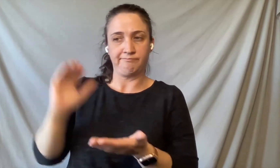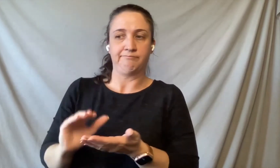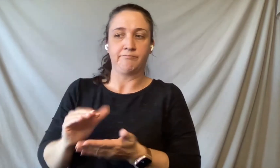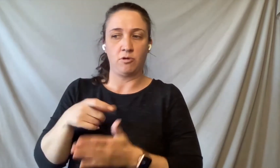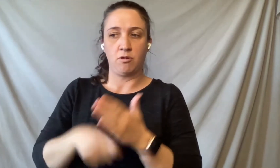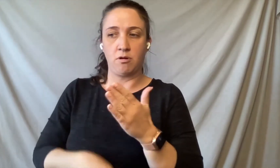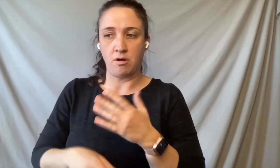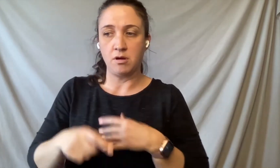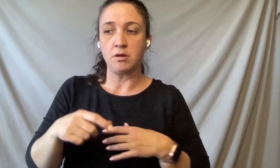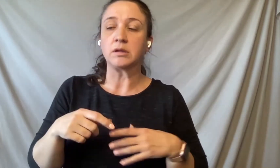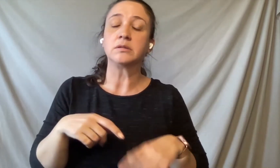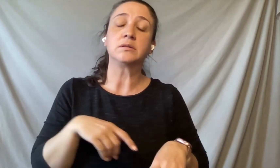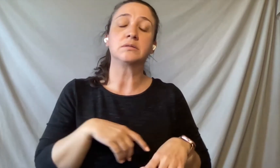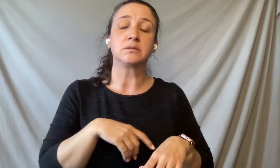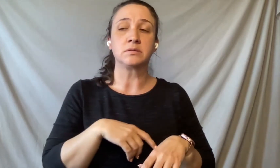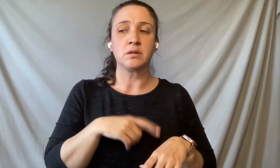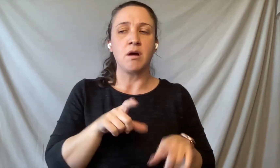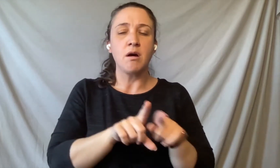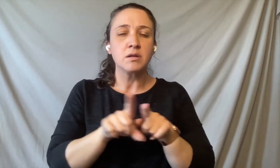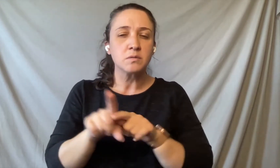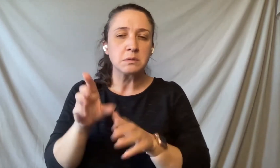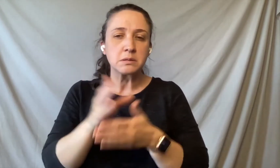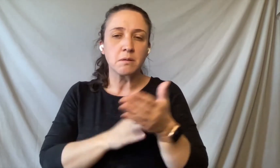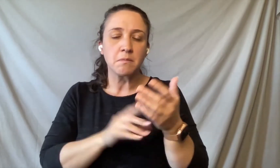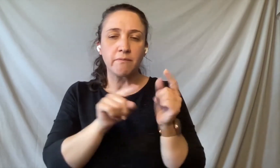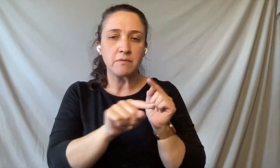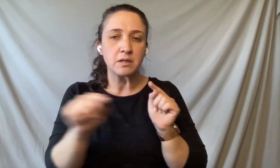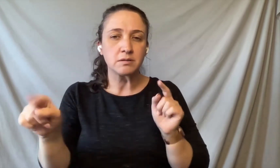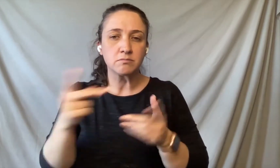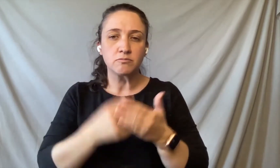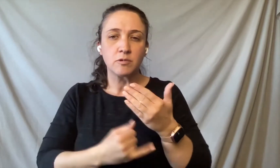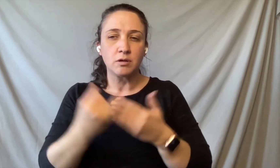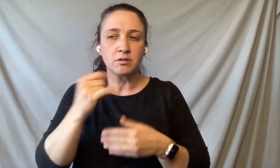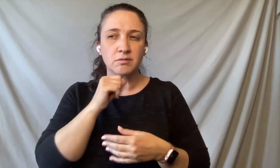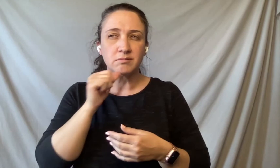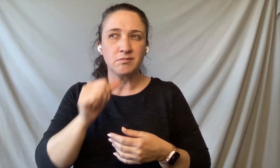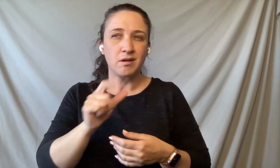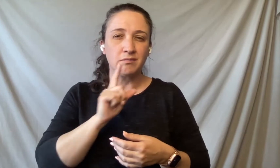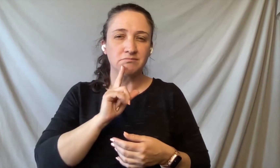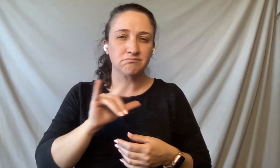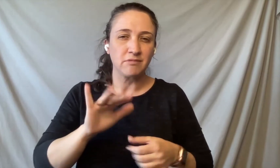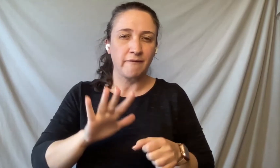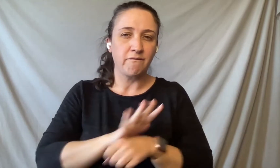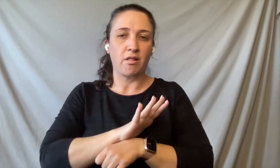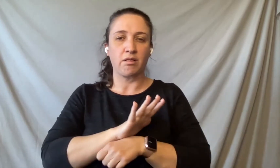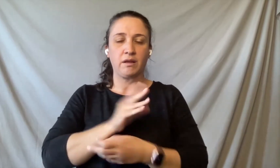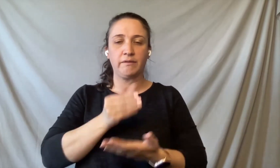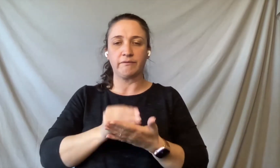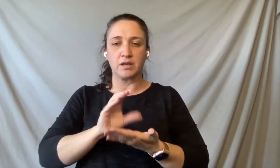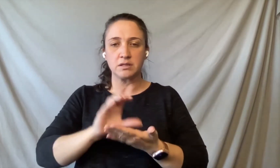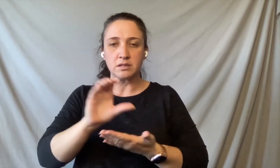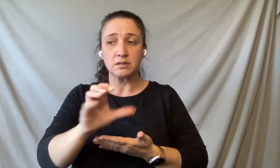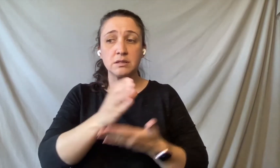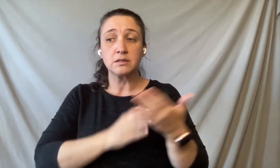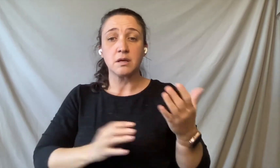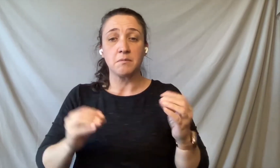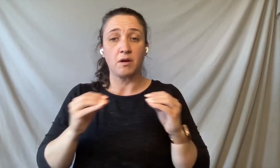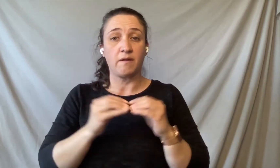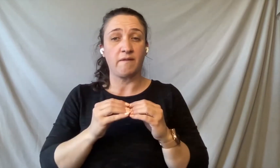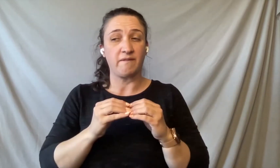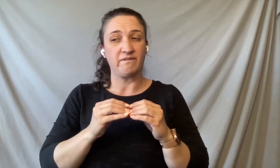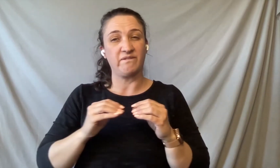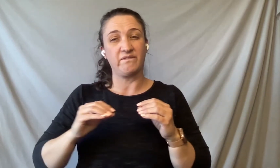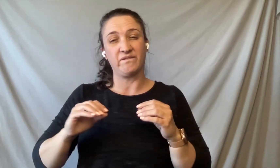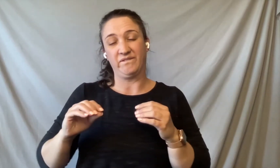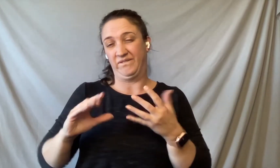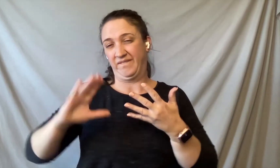pipeline projects, they're not all necessarily fully funded. I mean, some are further down the pipeline than others. So I think that there are